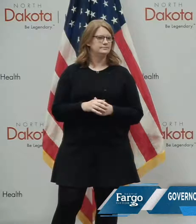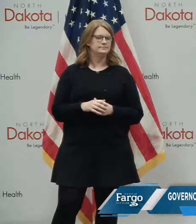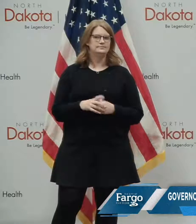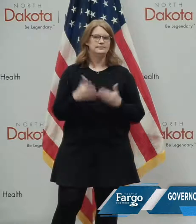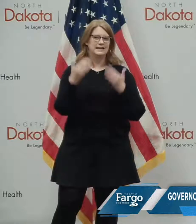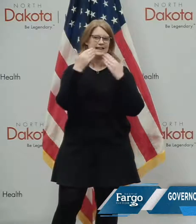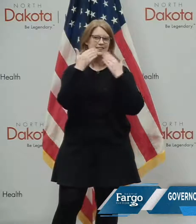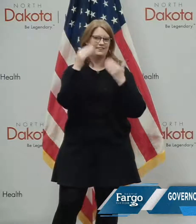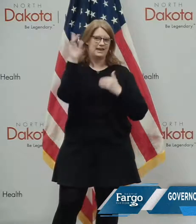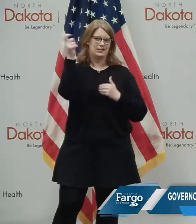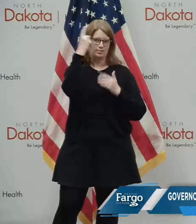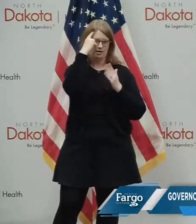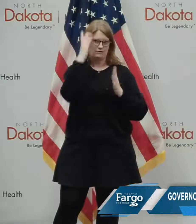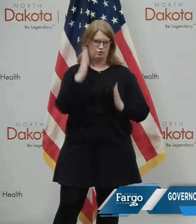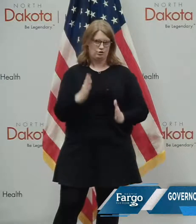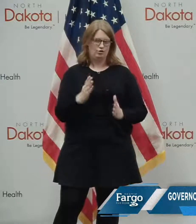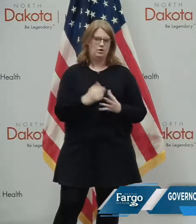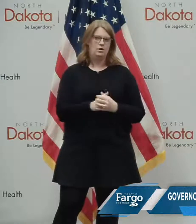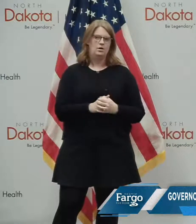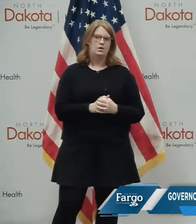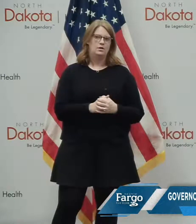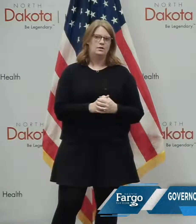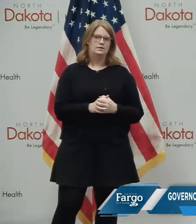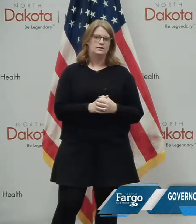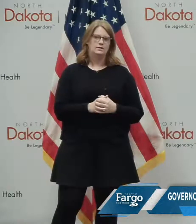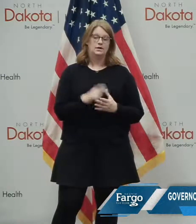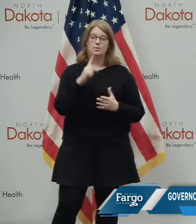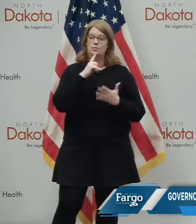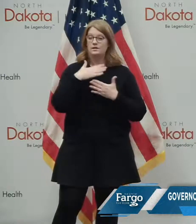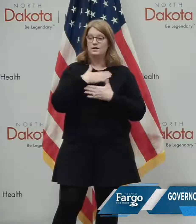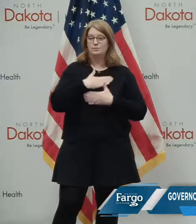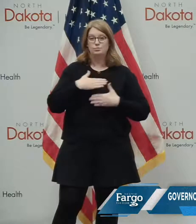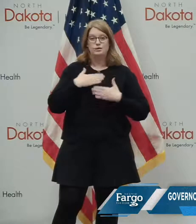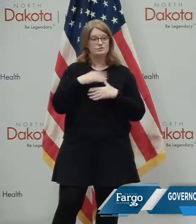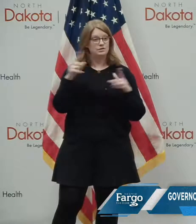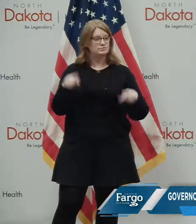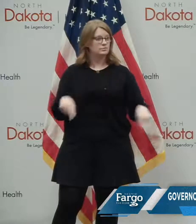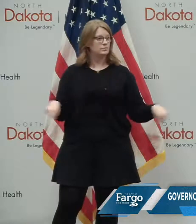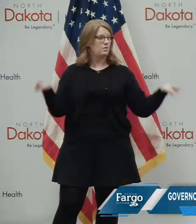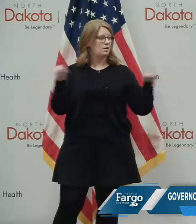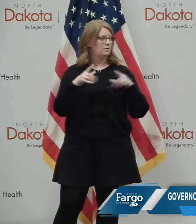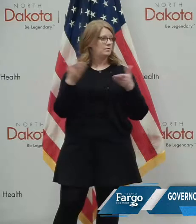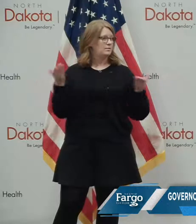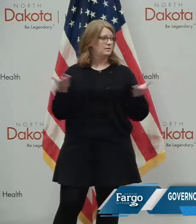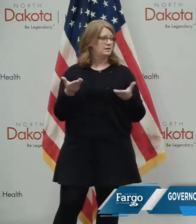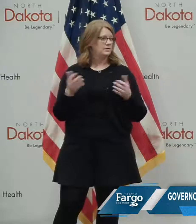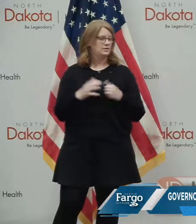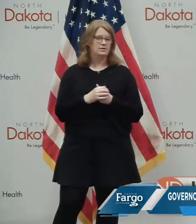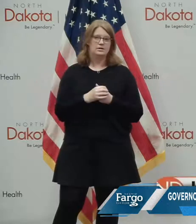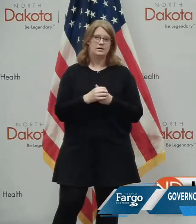Thank you, Governor Burgum. And I appreciate everybody being here today. More and more, we